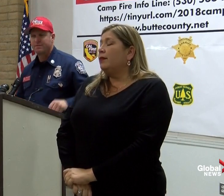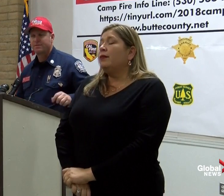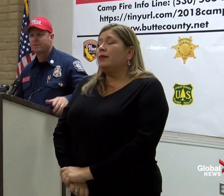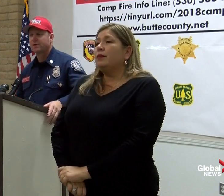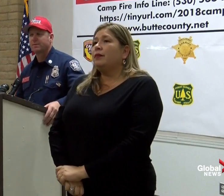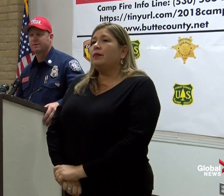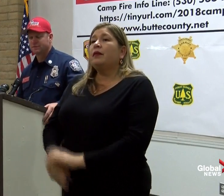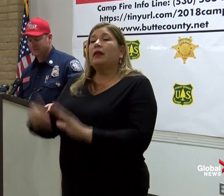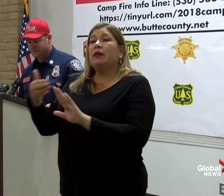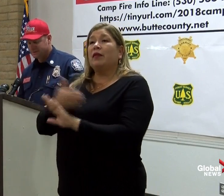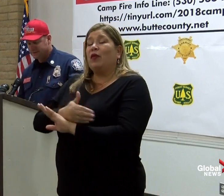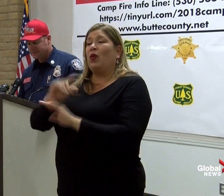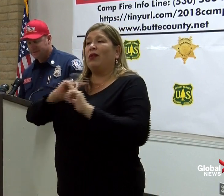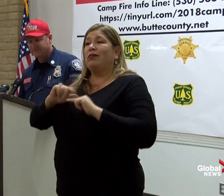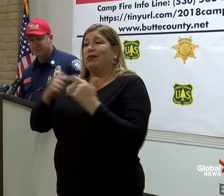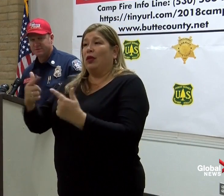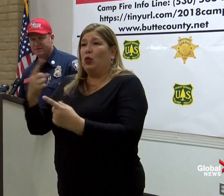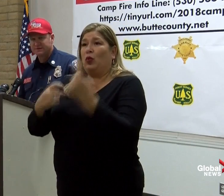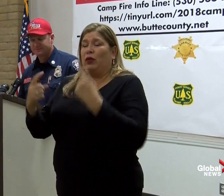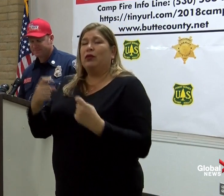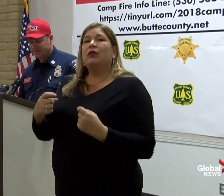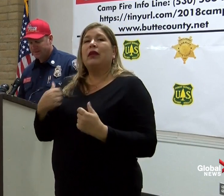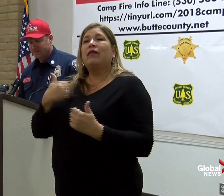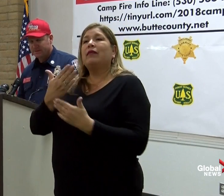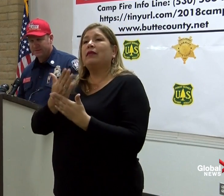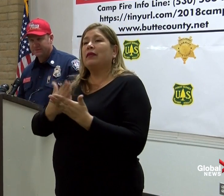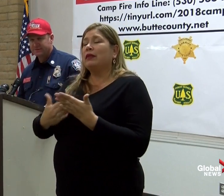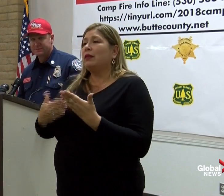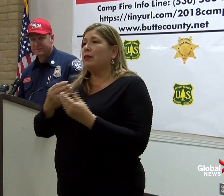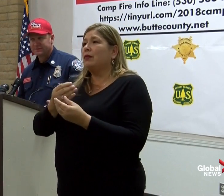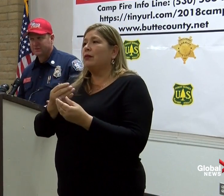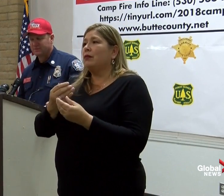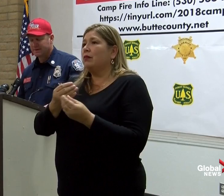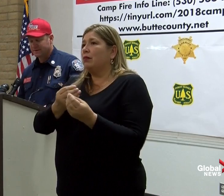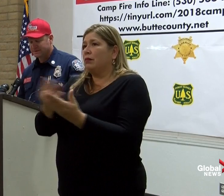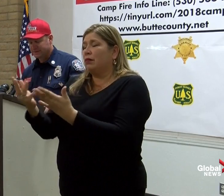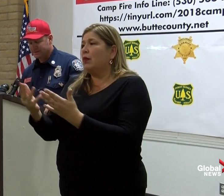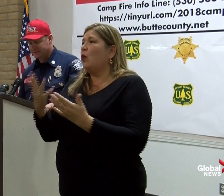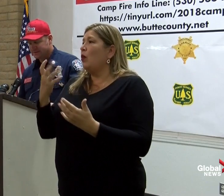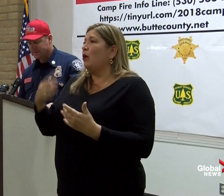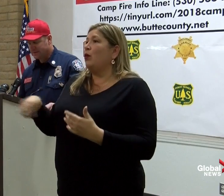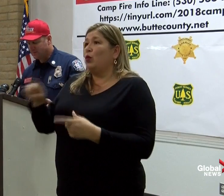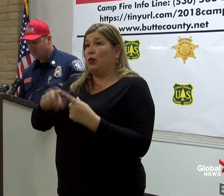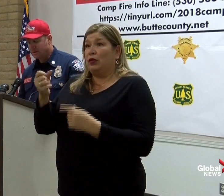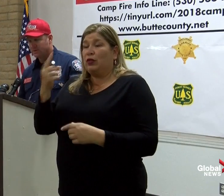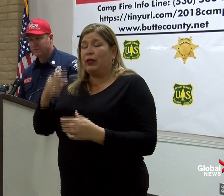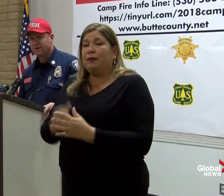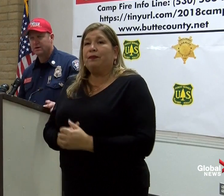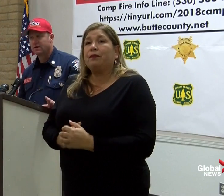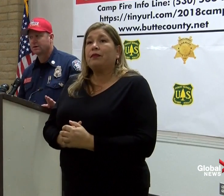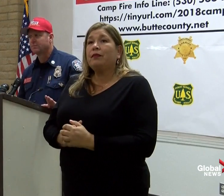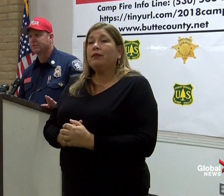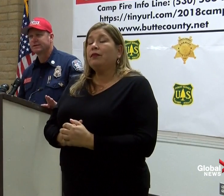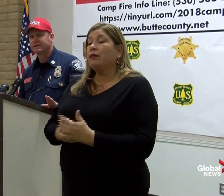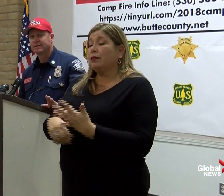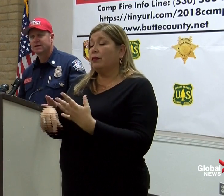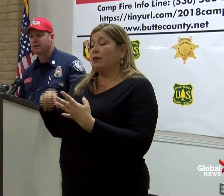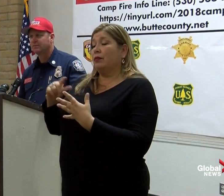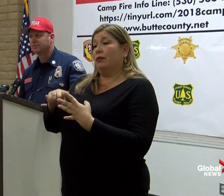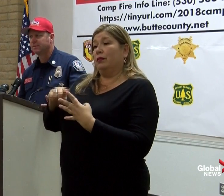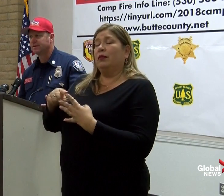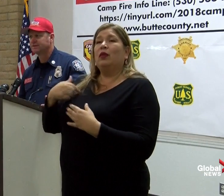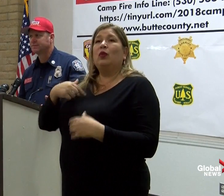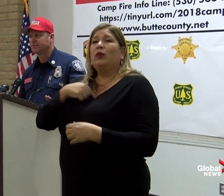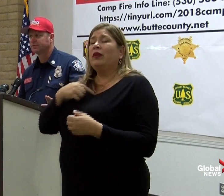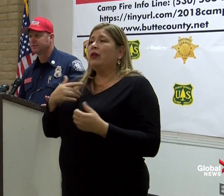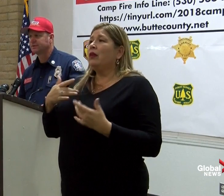So before we open it up for questions, I just have a few things, so everybody understands. Number one, we are completely